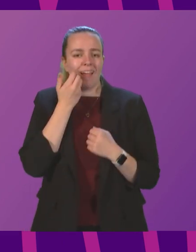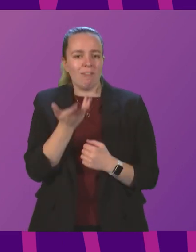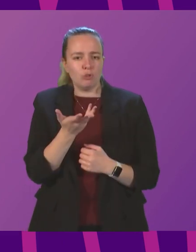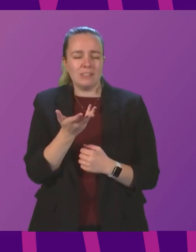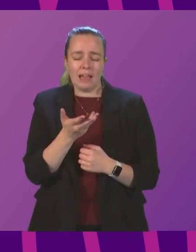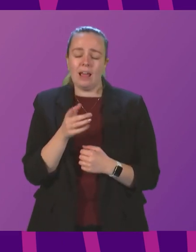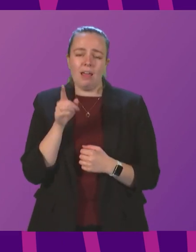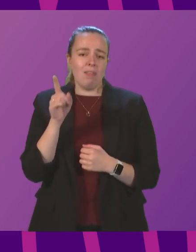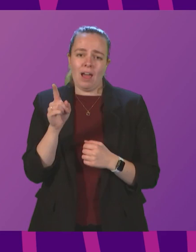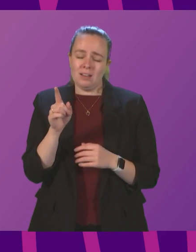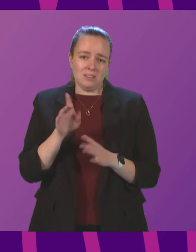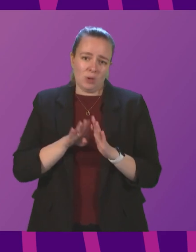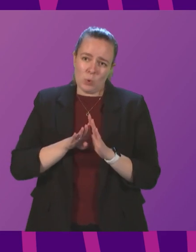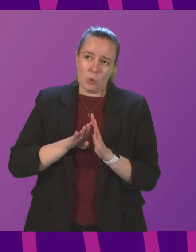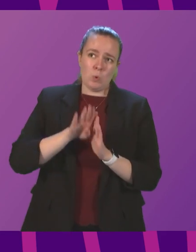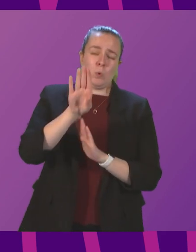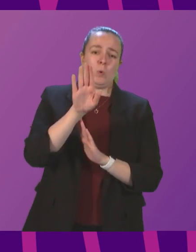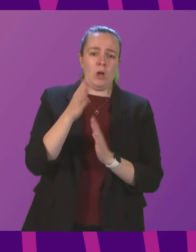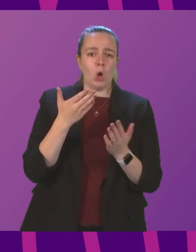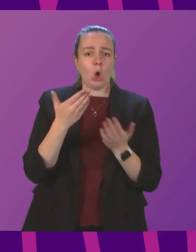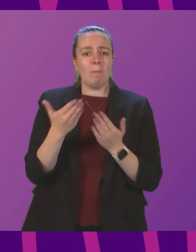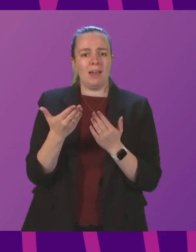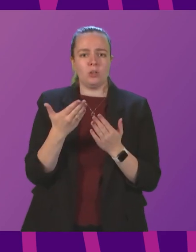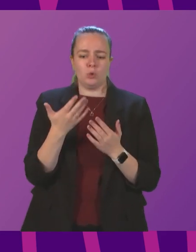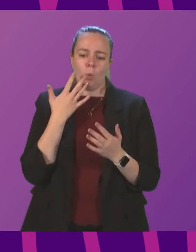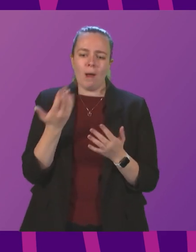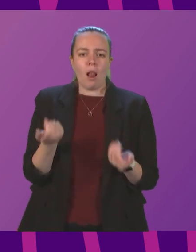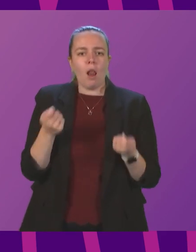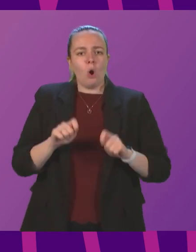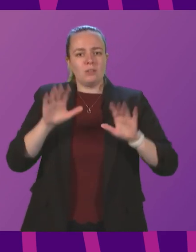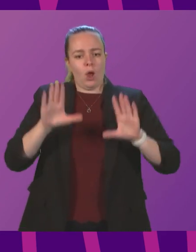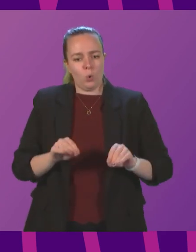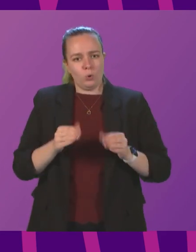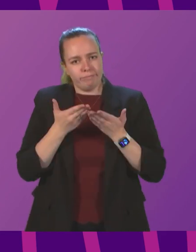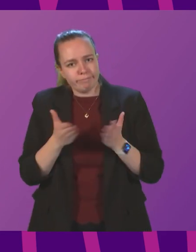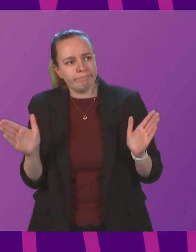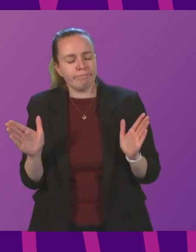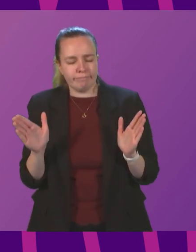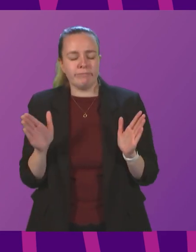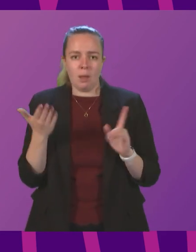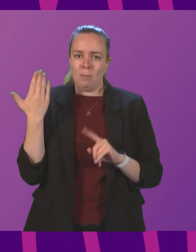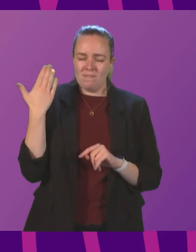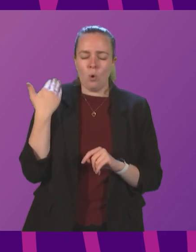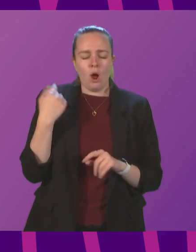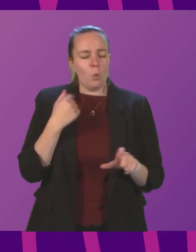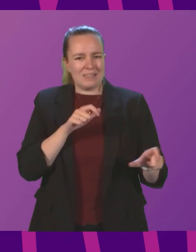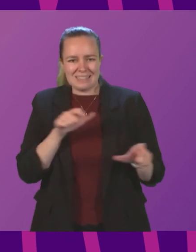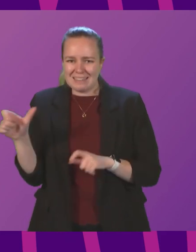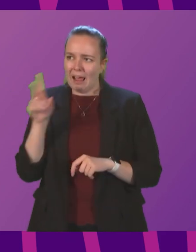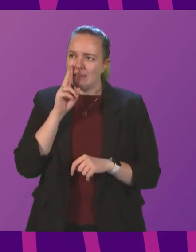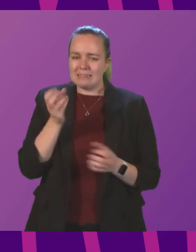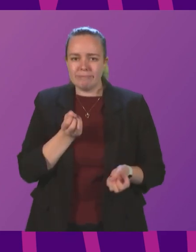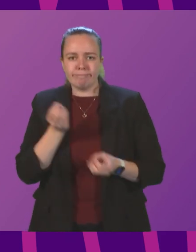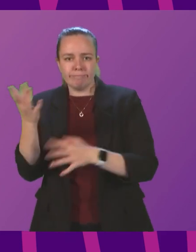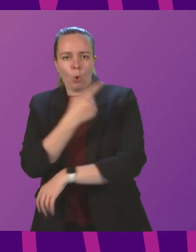That is much, much higher than when we came out of the lockdown restrictions before. And we are still seeing admissions to